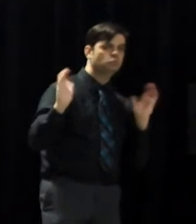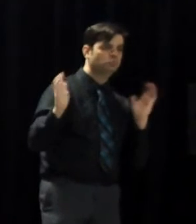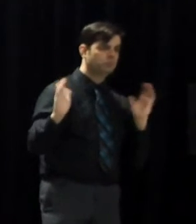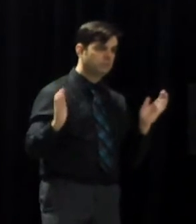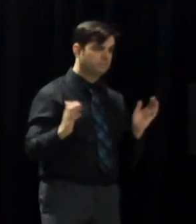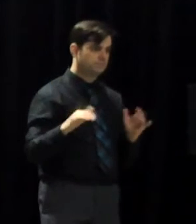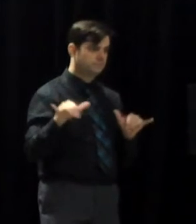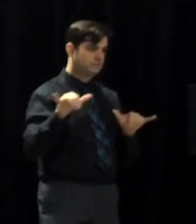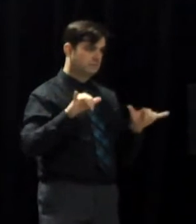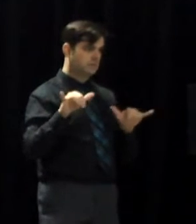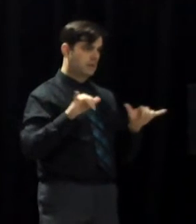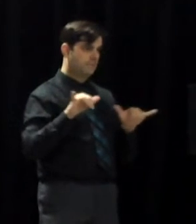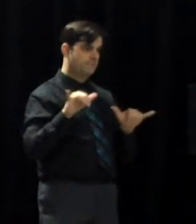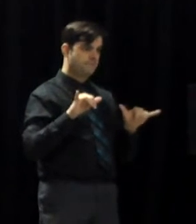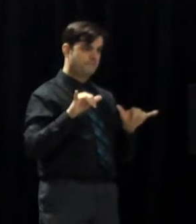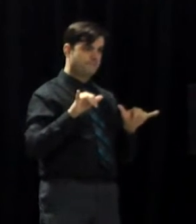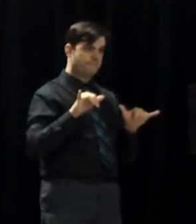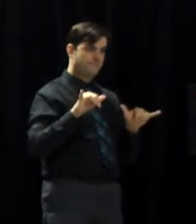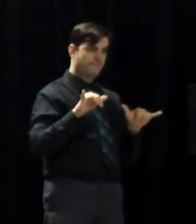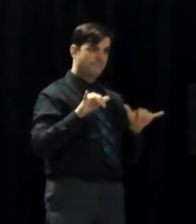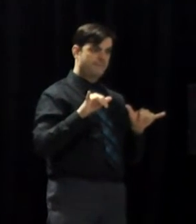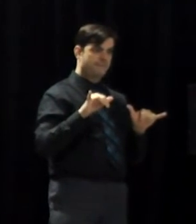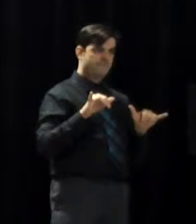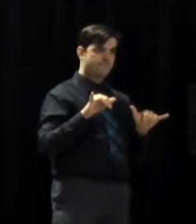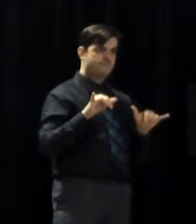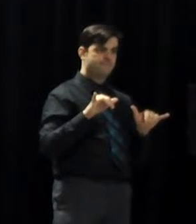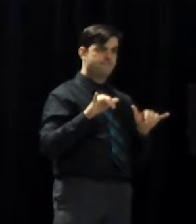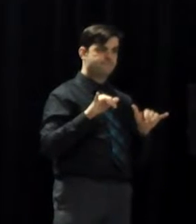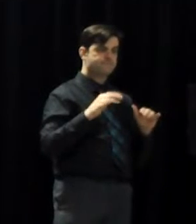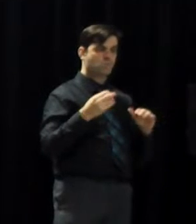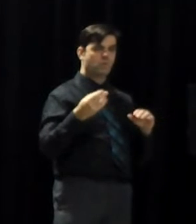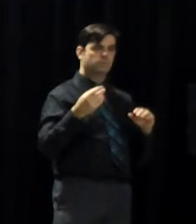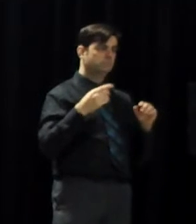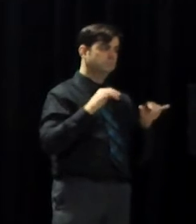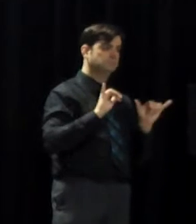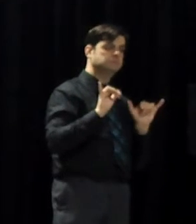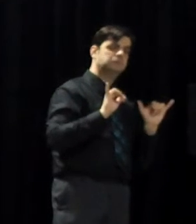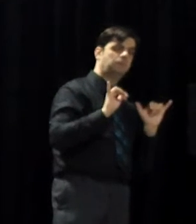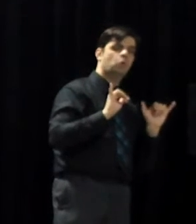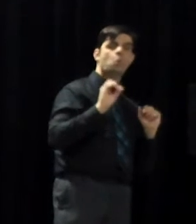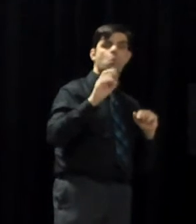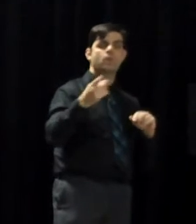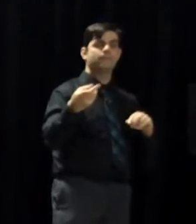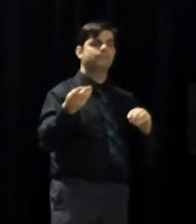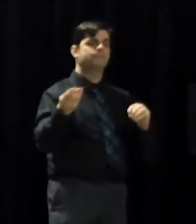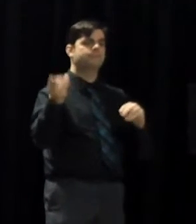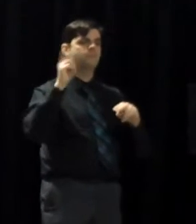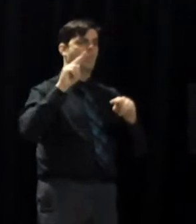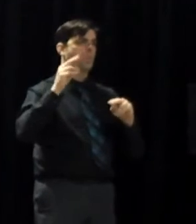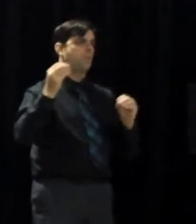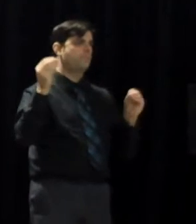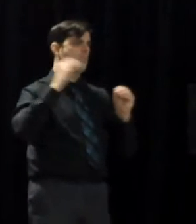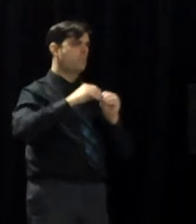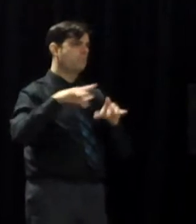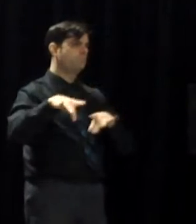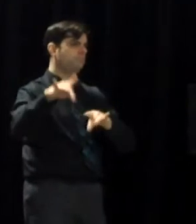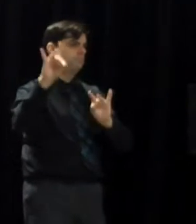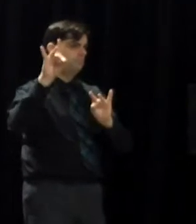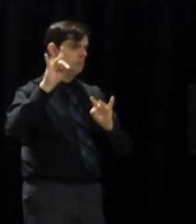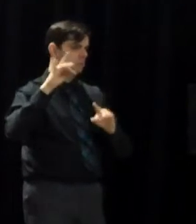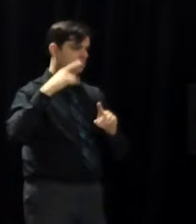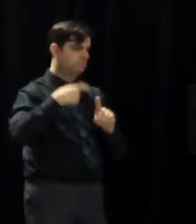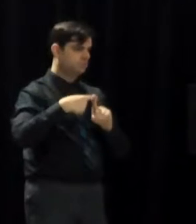of intensity or is it more, to give us an idea maybe about predictive analytics moving forward.